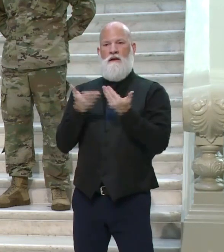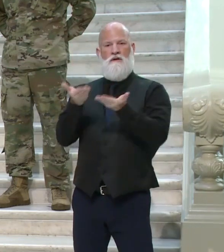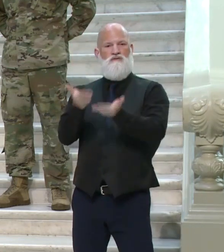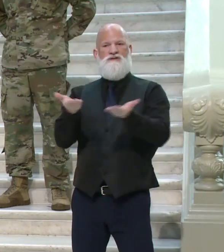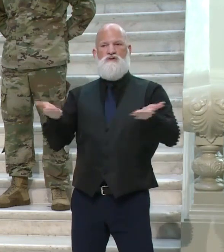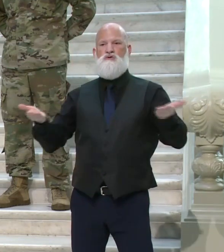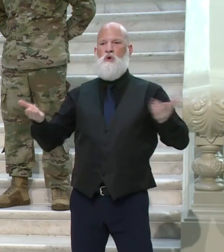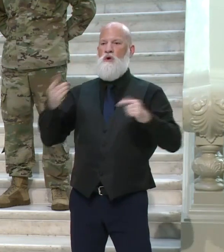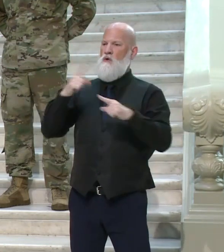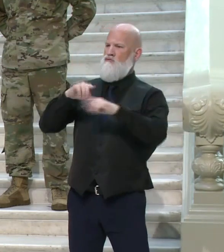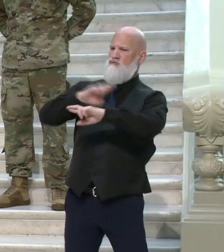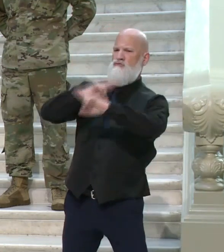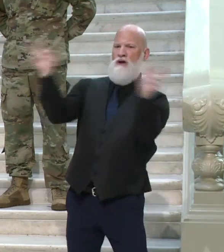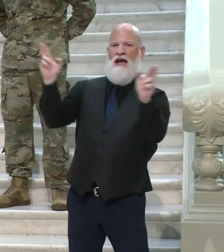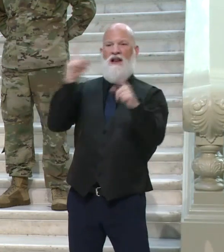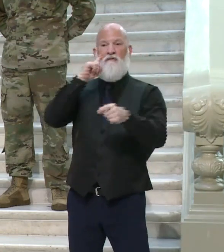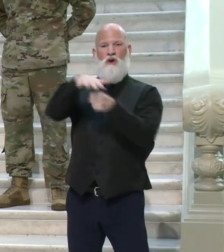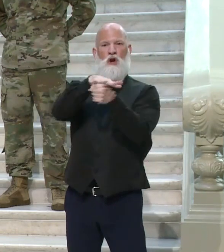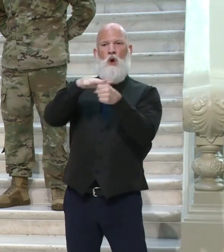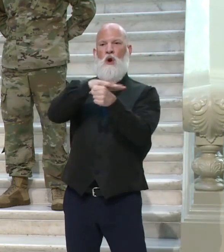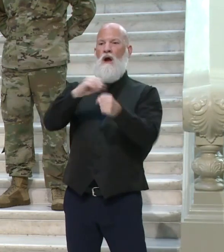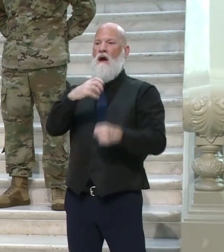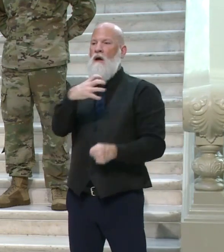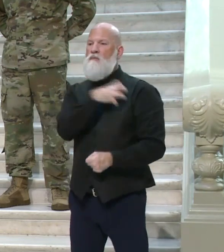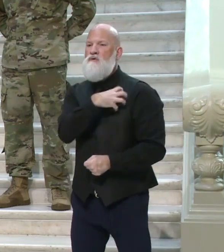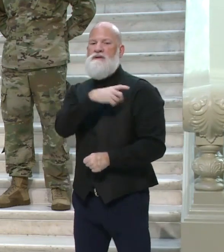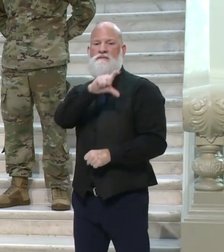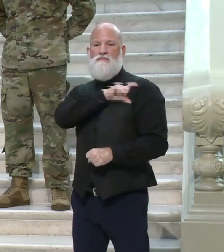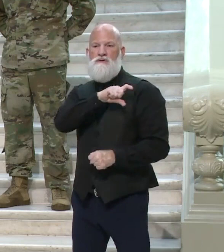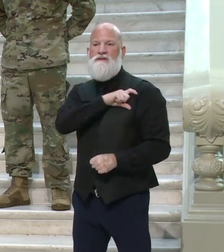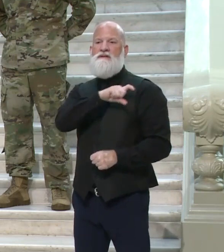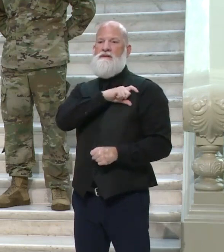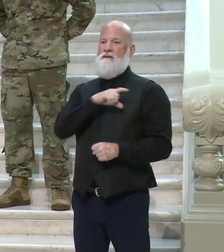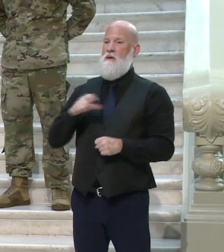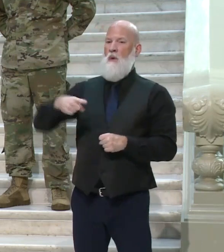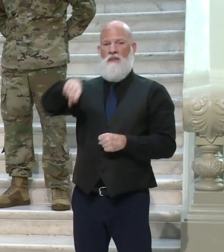that they are our heroes of today. The Battelle